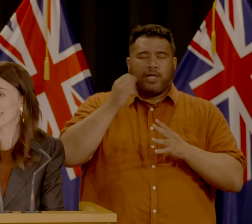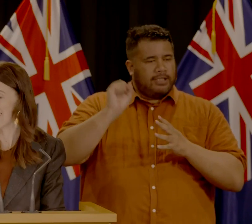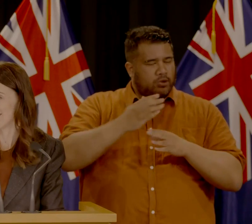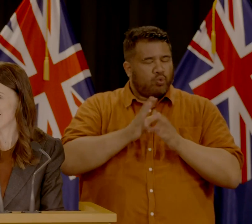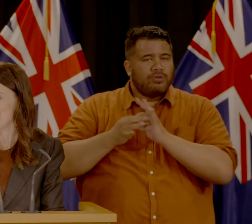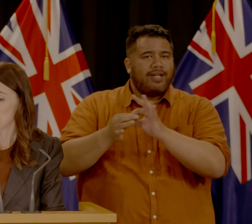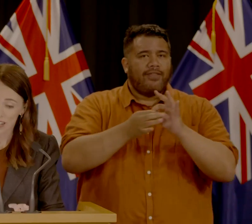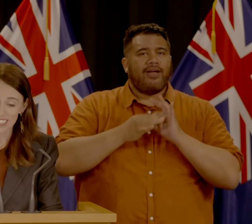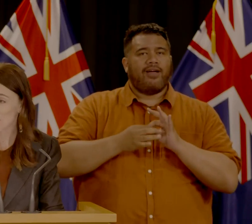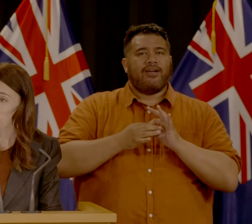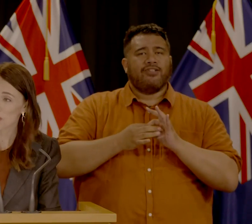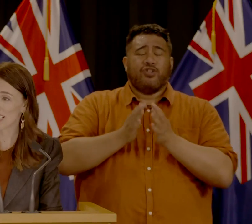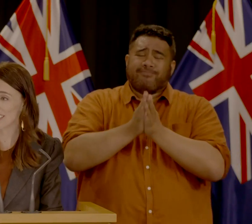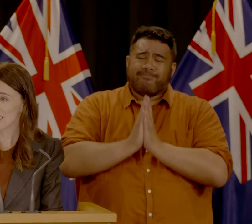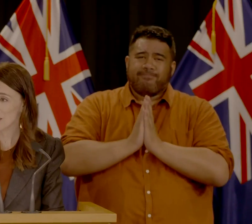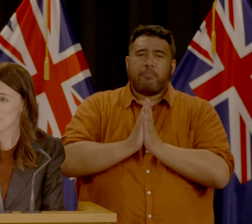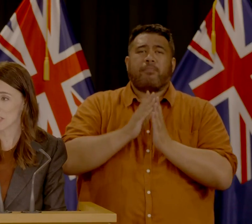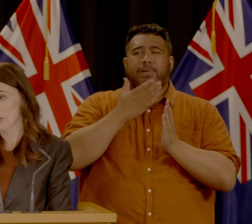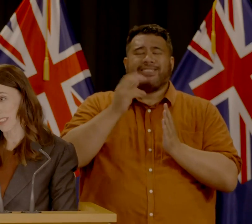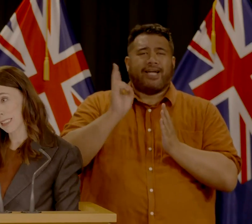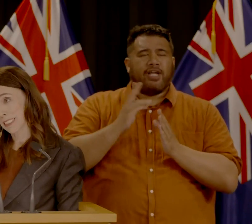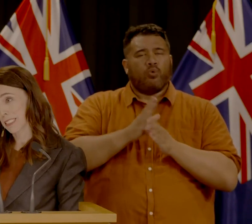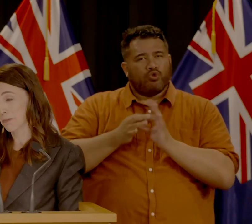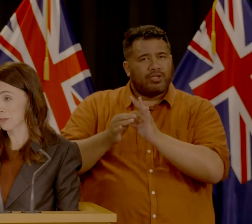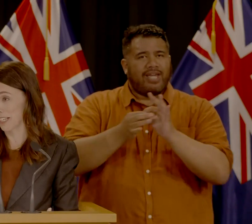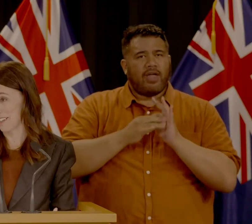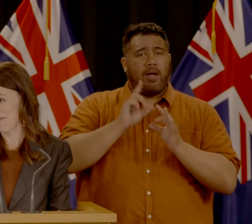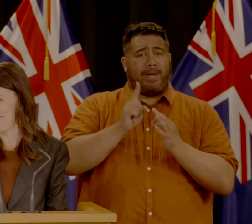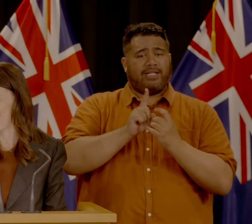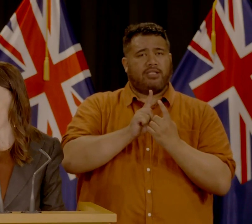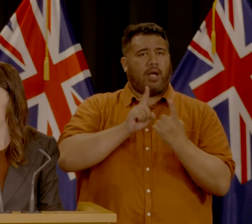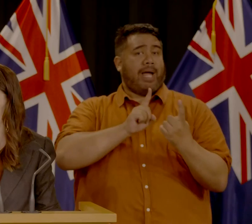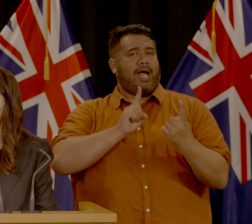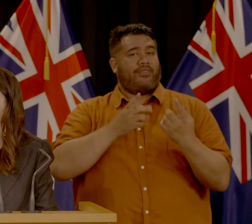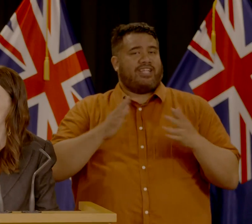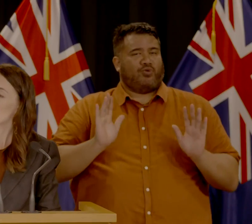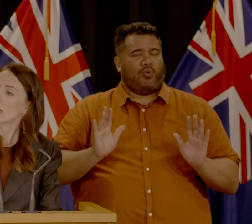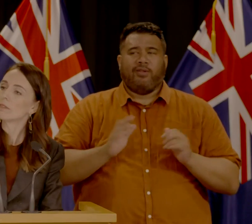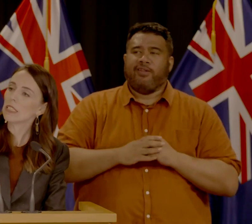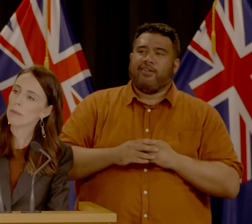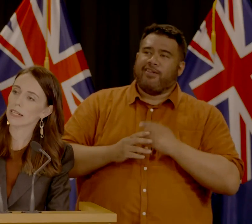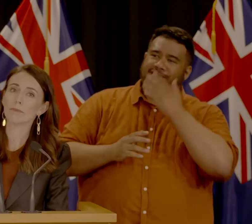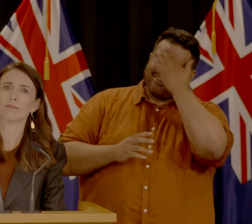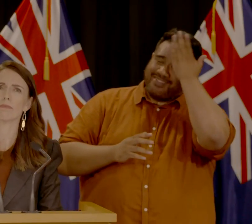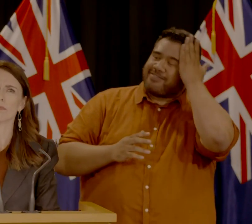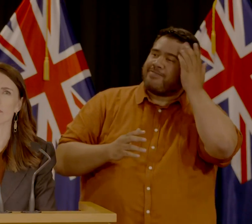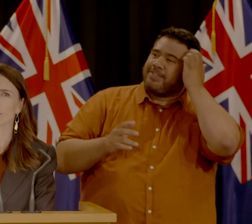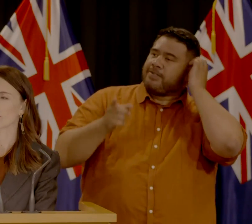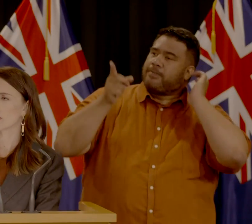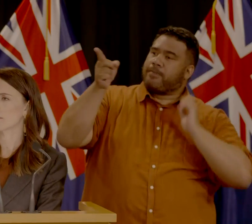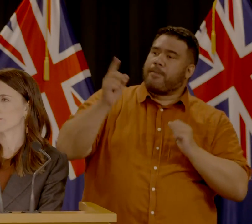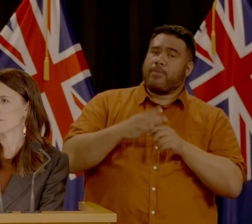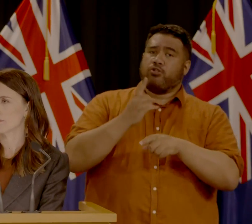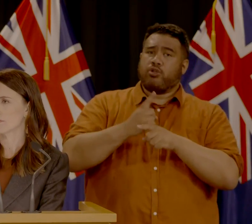work together. We're asking you to work together, but just with a little distance between you. Yeah, down the back. What's been about